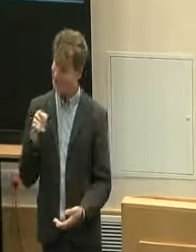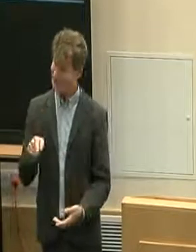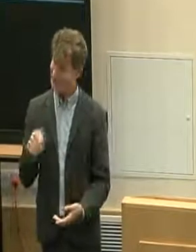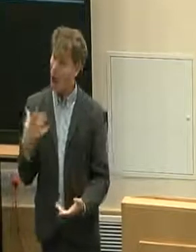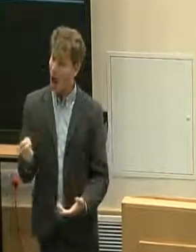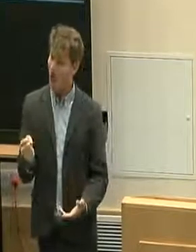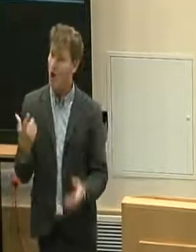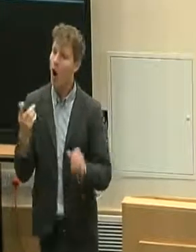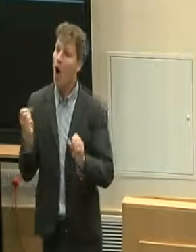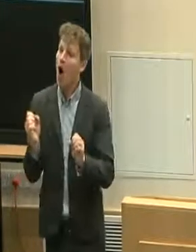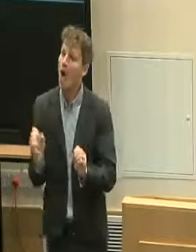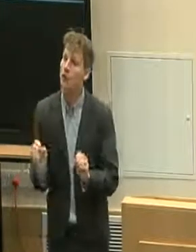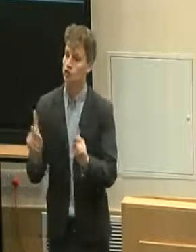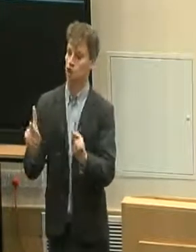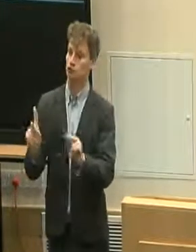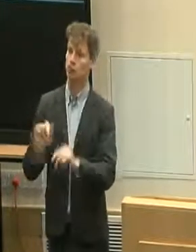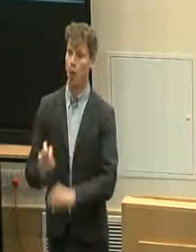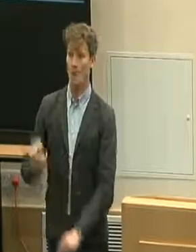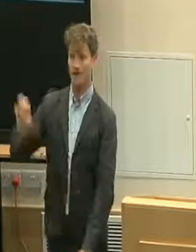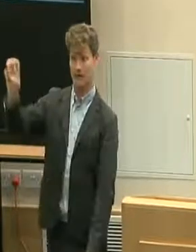says, you cannot go upstairs.